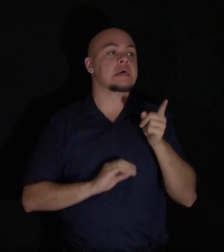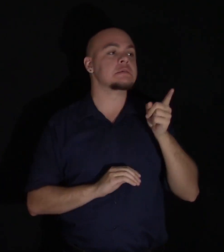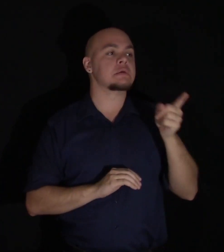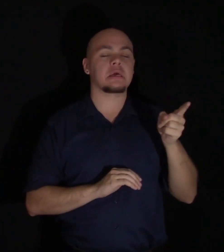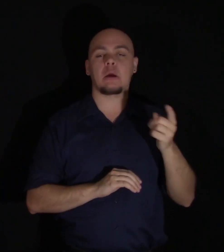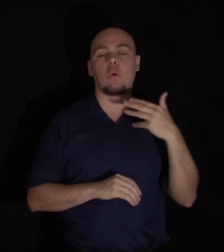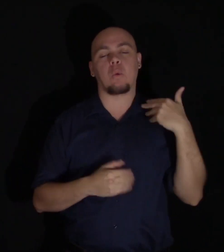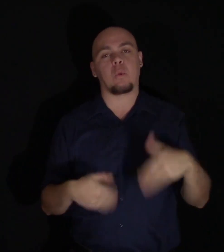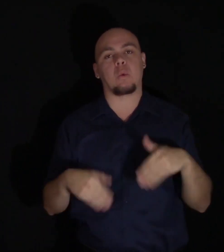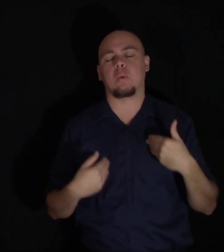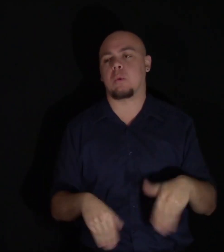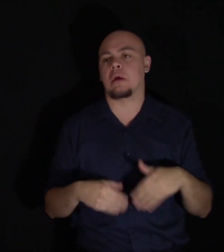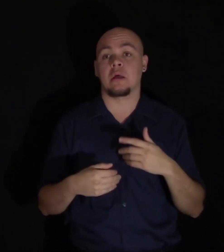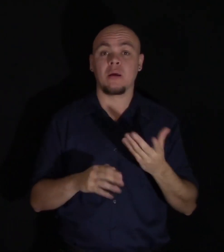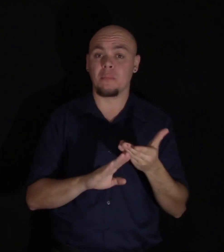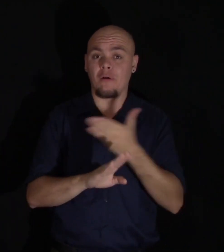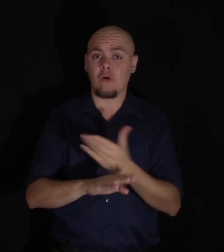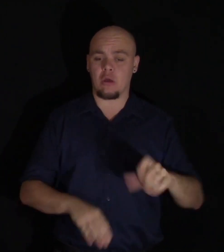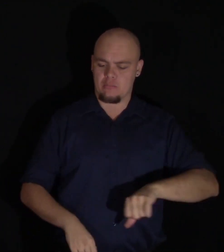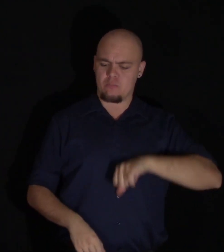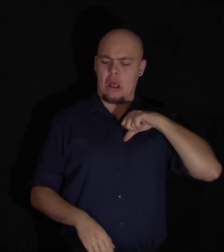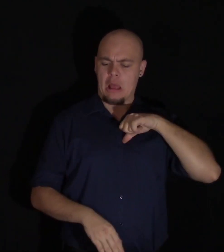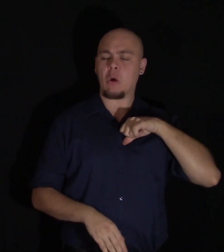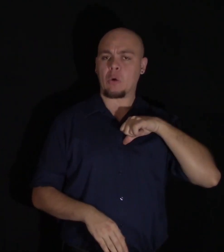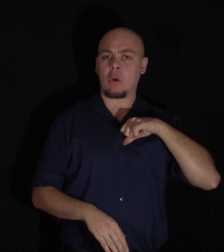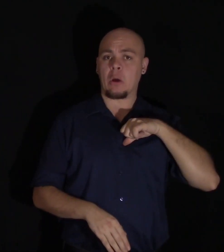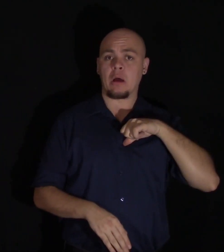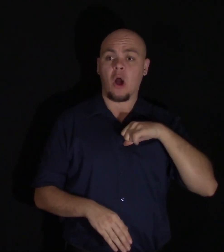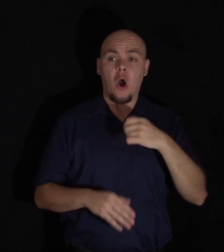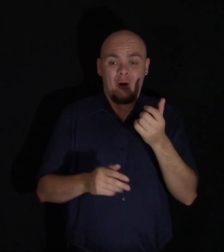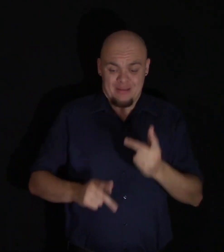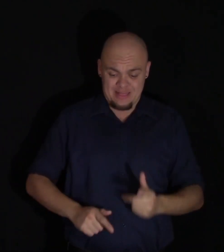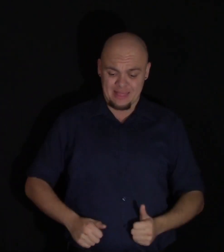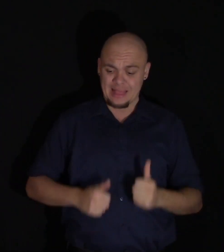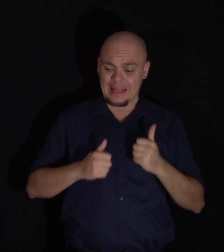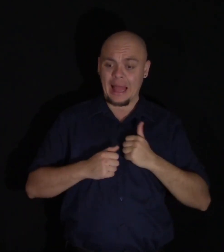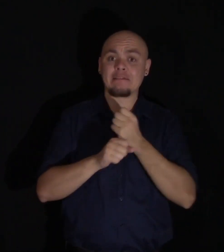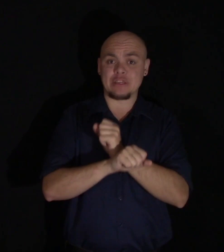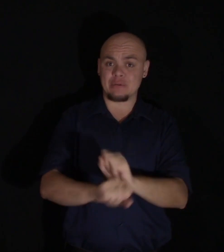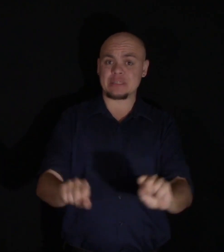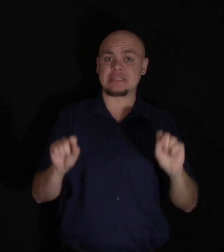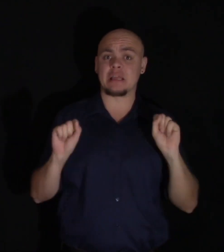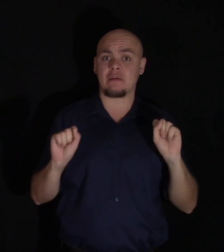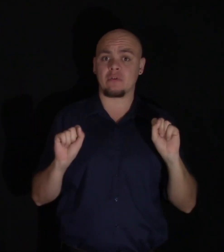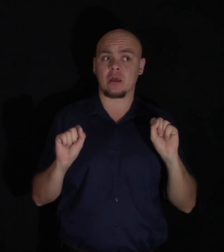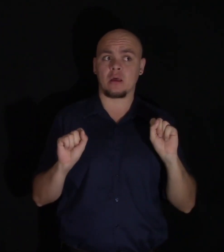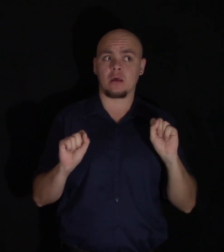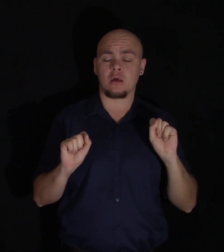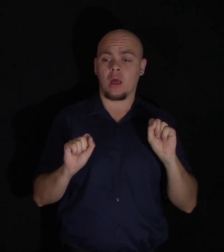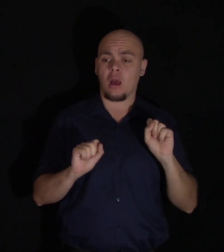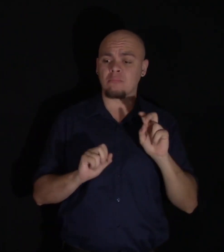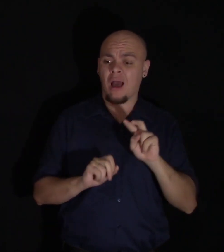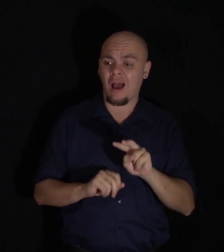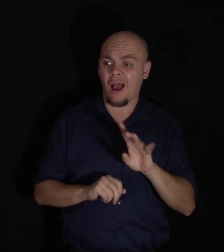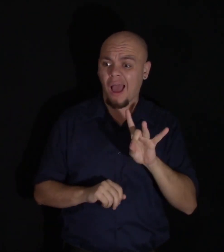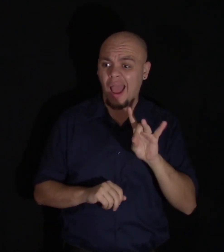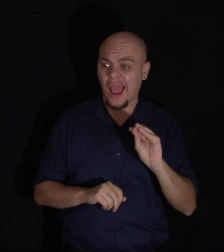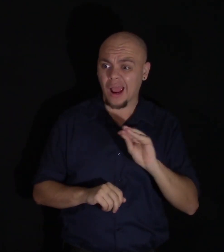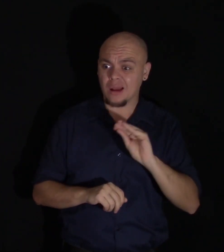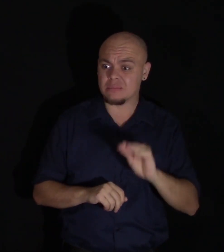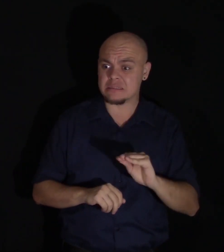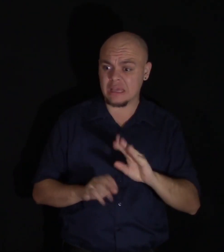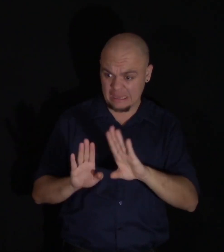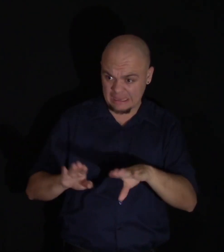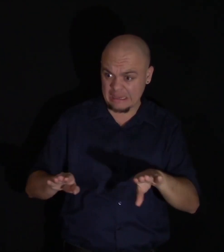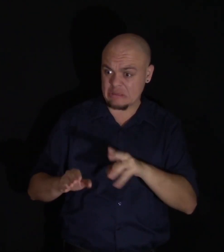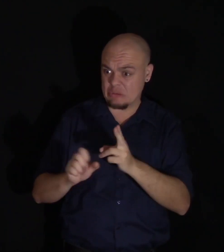before this time, he was proud of what he did. He was saving lives with this machine. But it really hurt him to see the fear that this